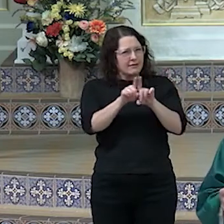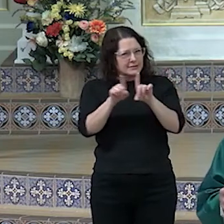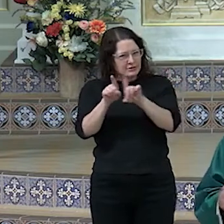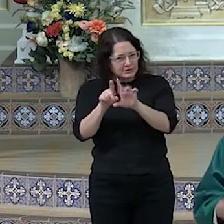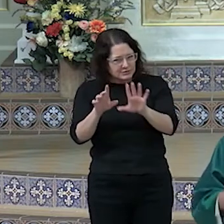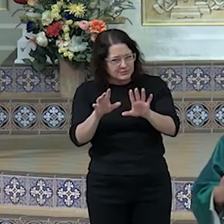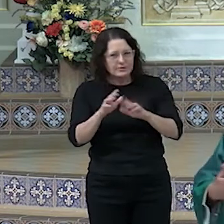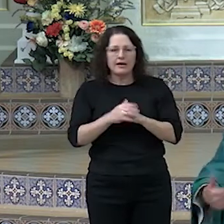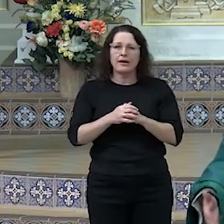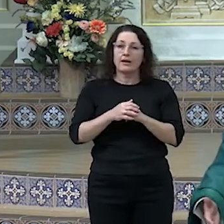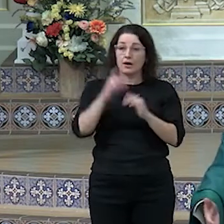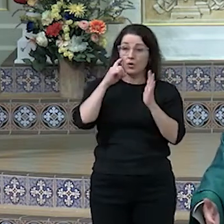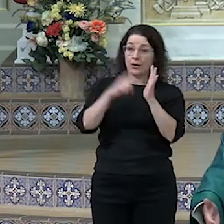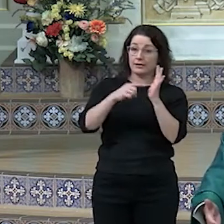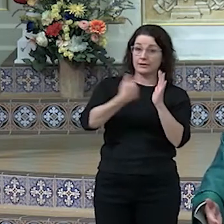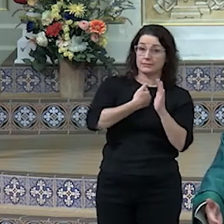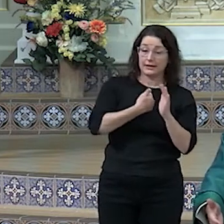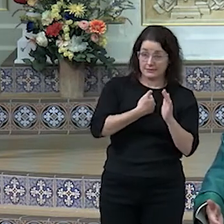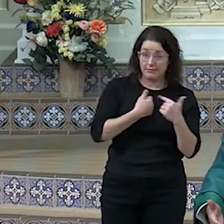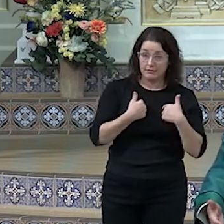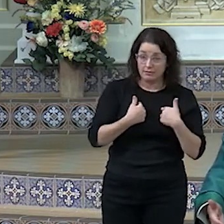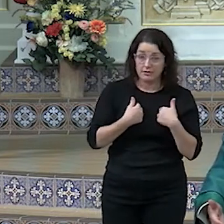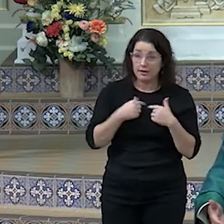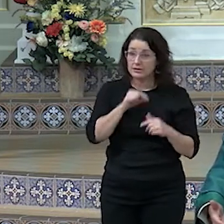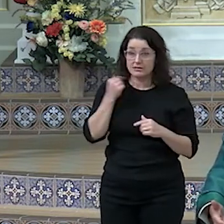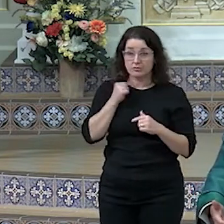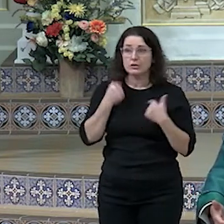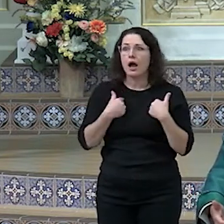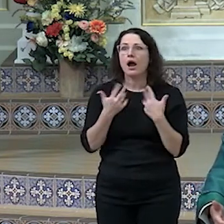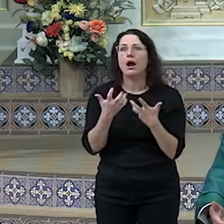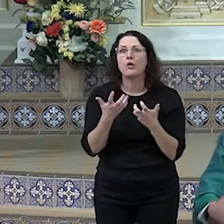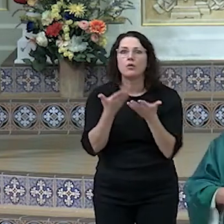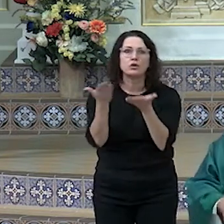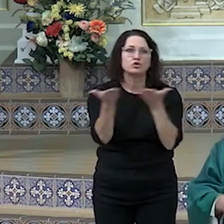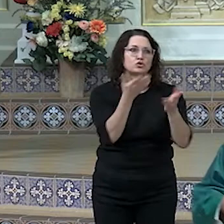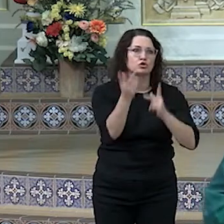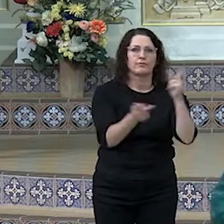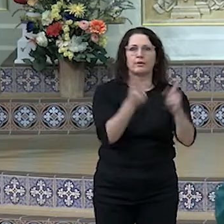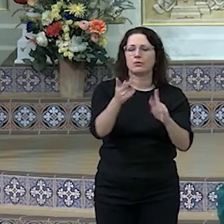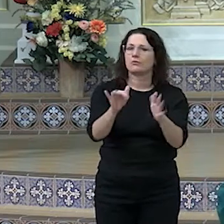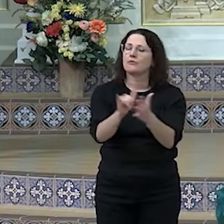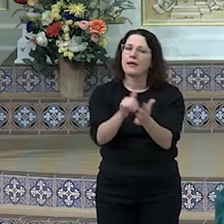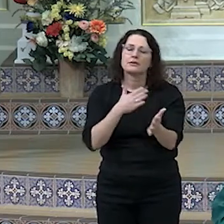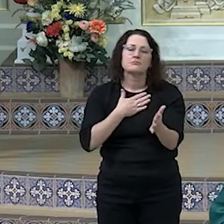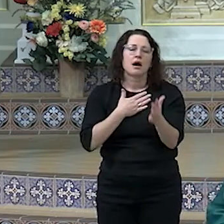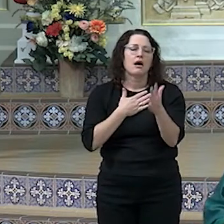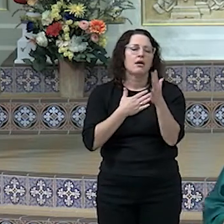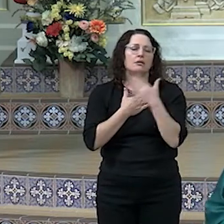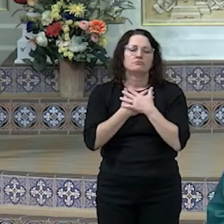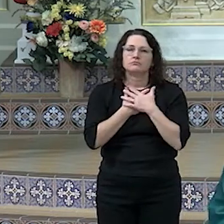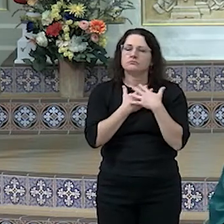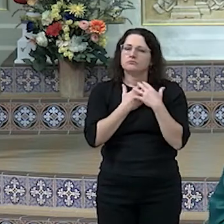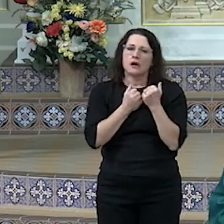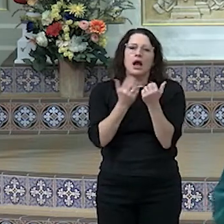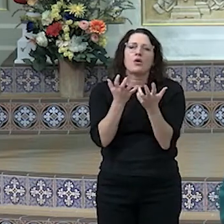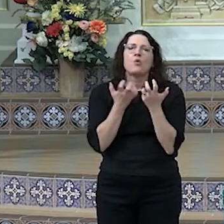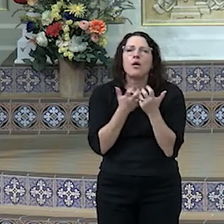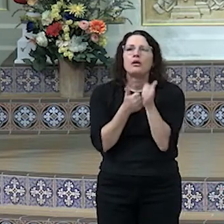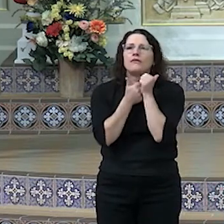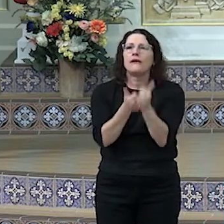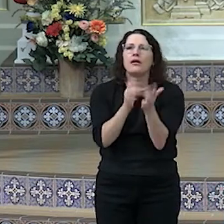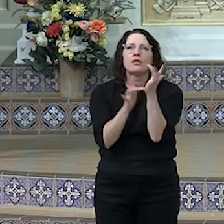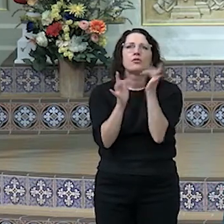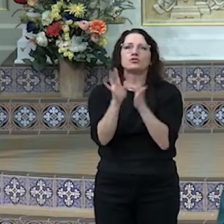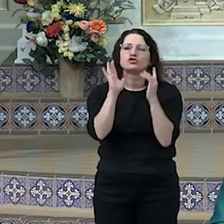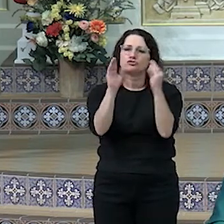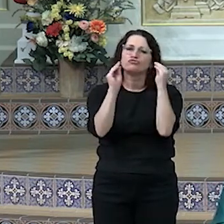I fully desire to serve the people of God. To be that servant that Jesus taught us to be, the